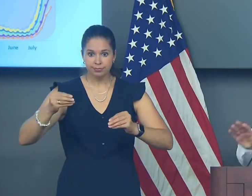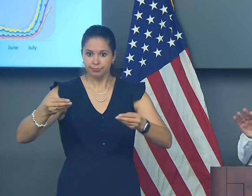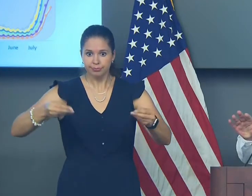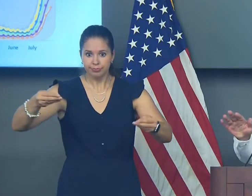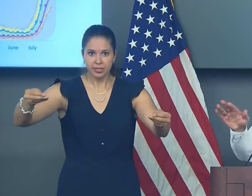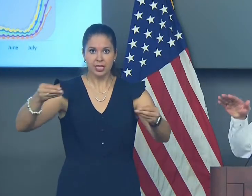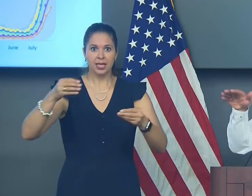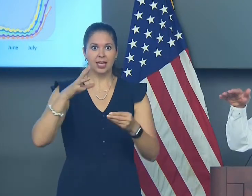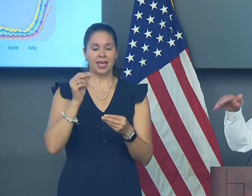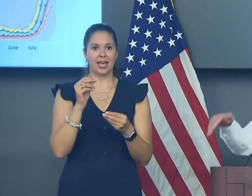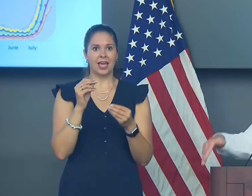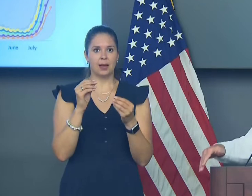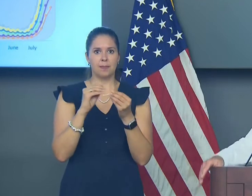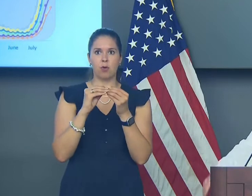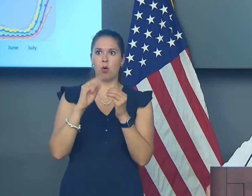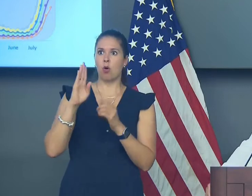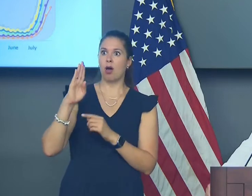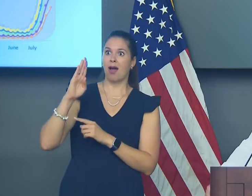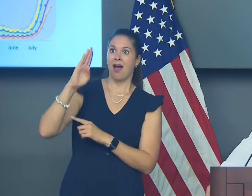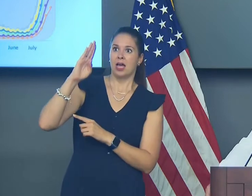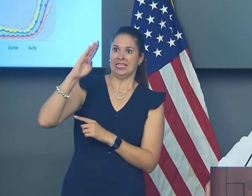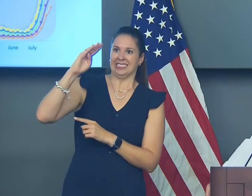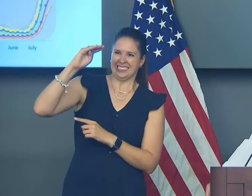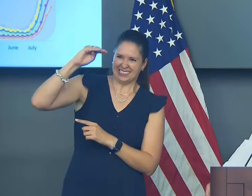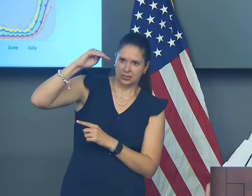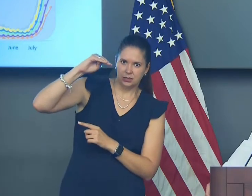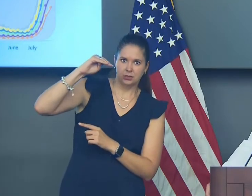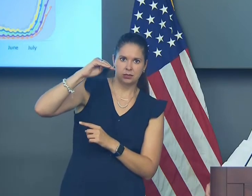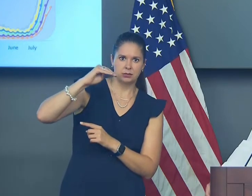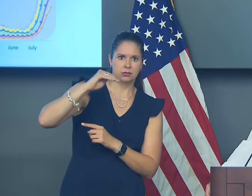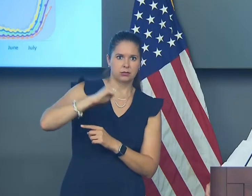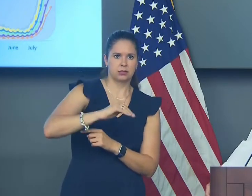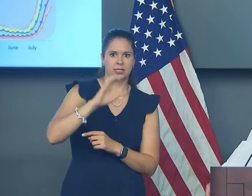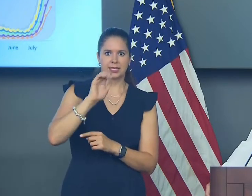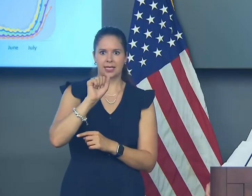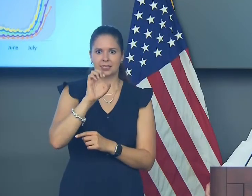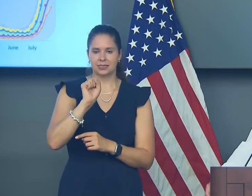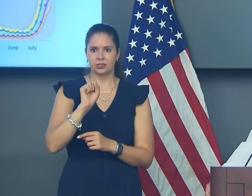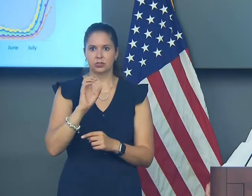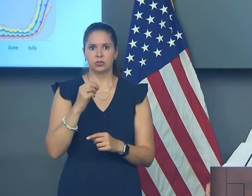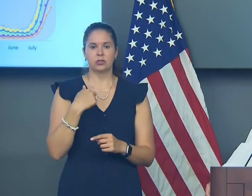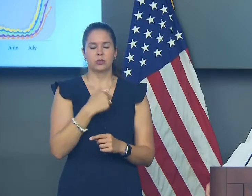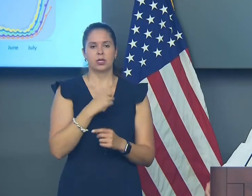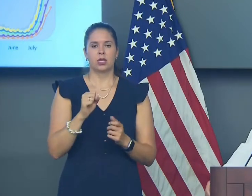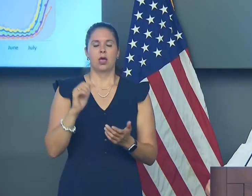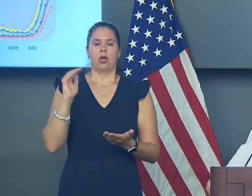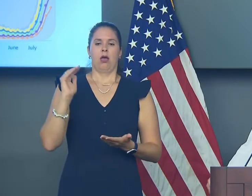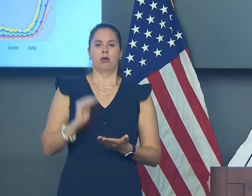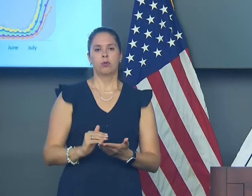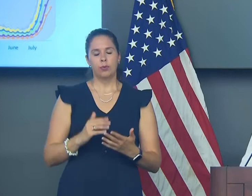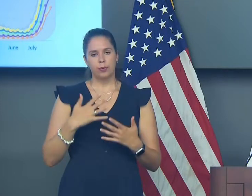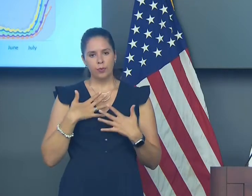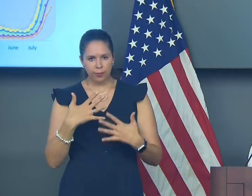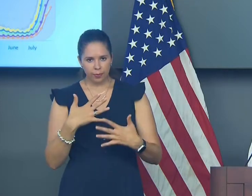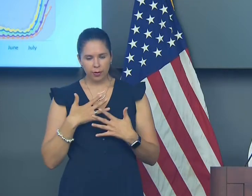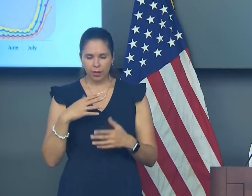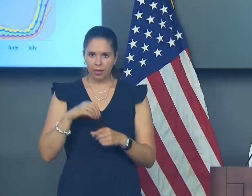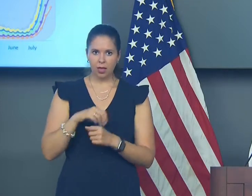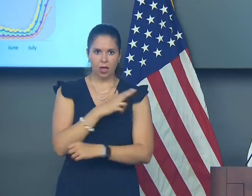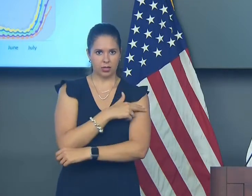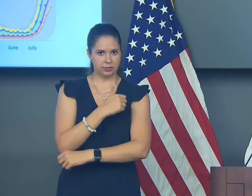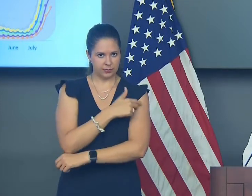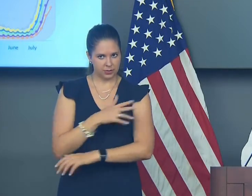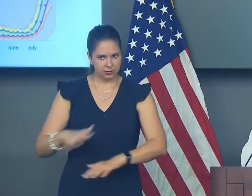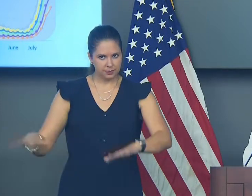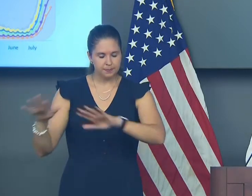actually bend the curve and get the growth in cases coming back down so we can give some breathing room to our hospitals. And